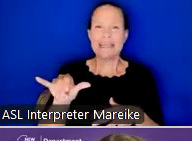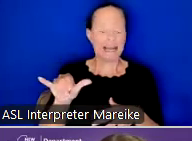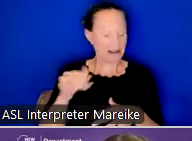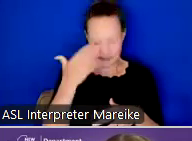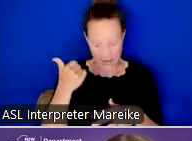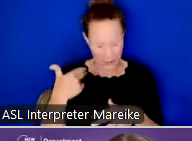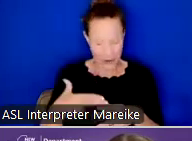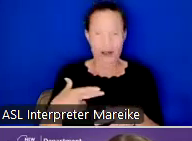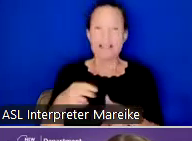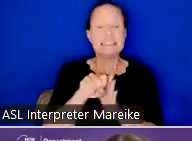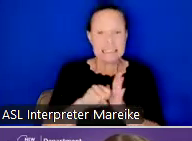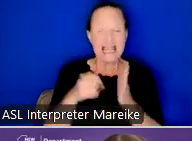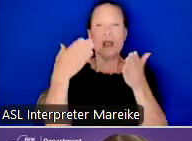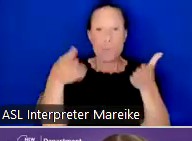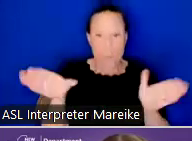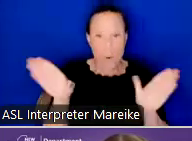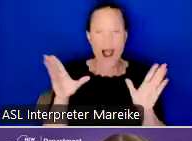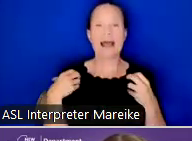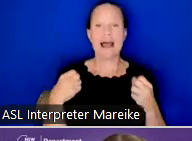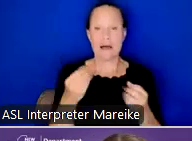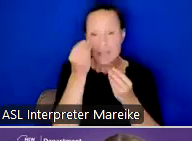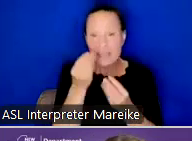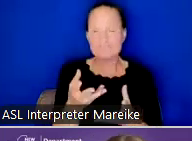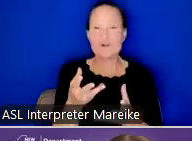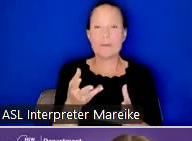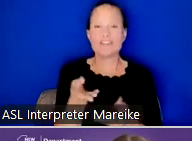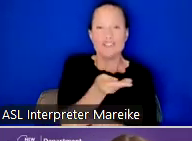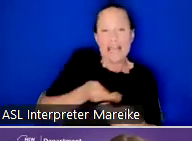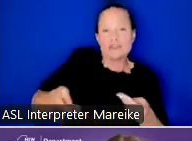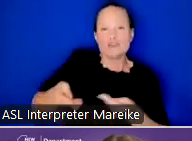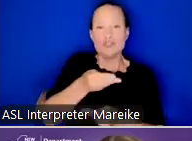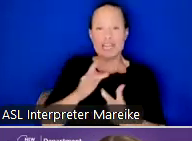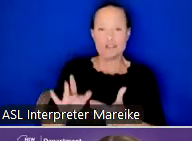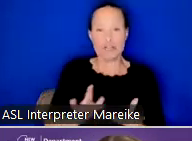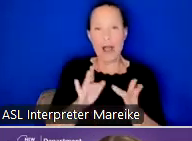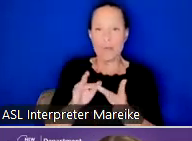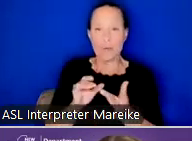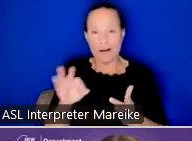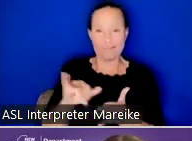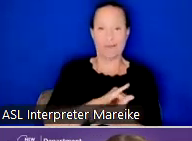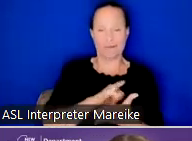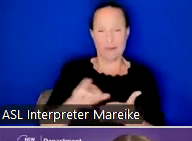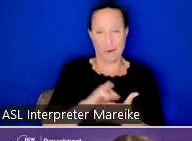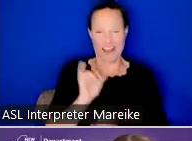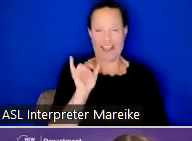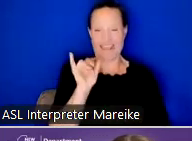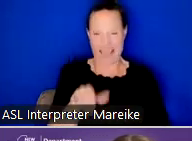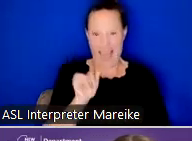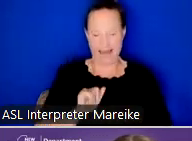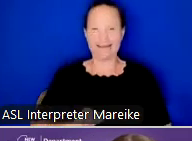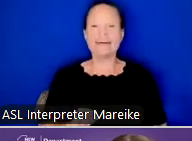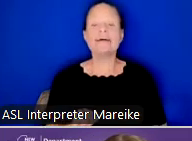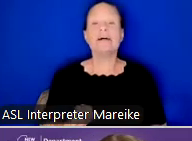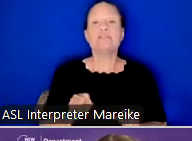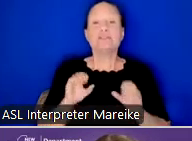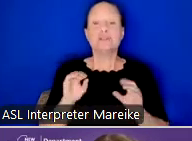the statewide health information exchange network of New York. There we go. And so our